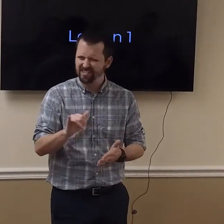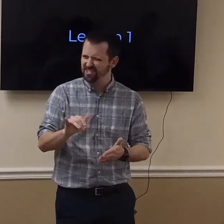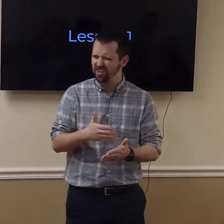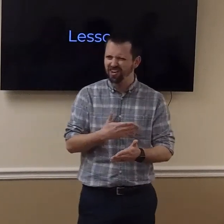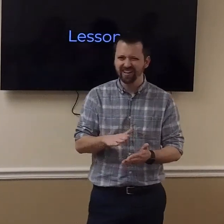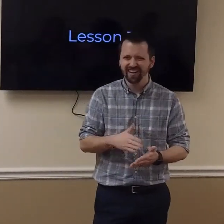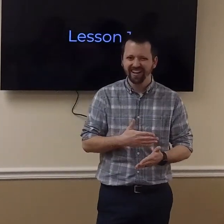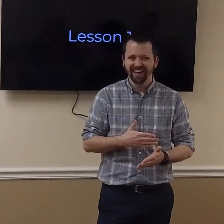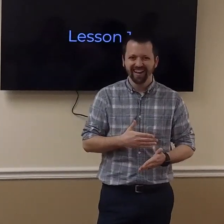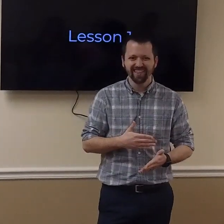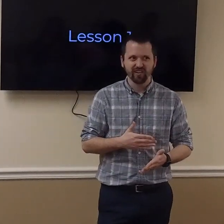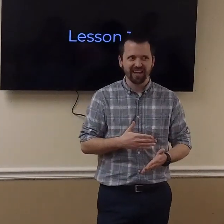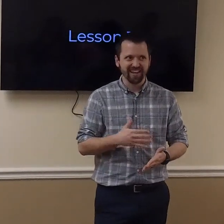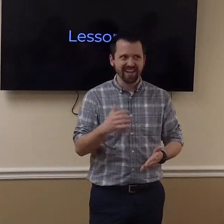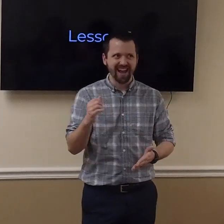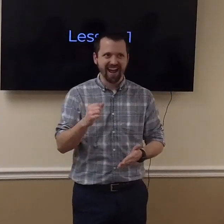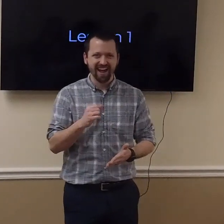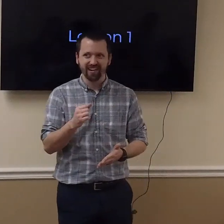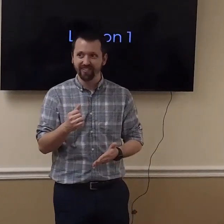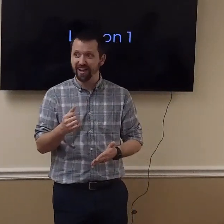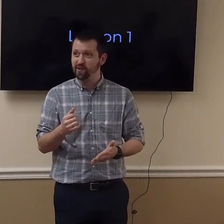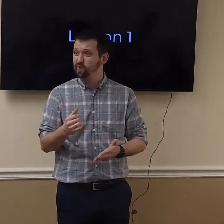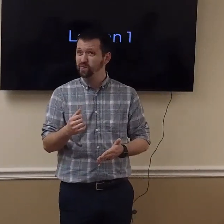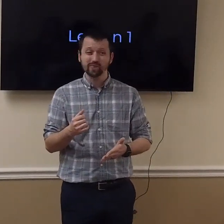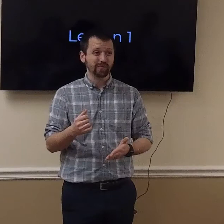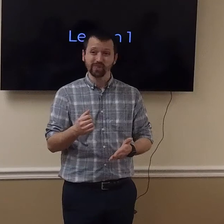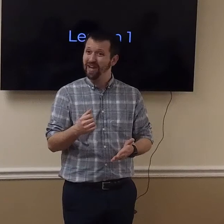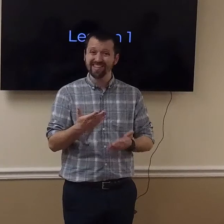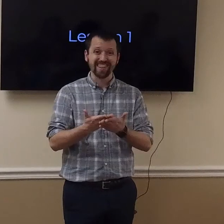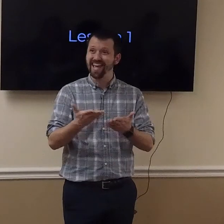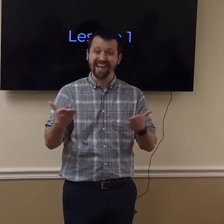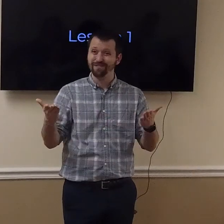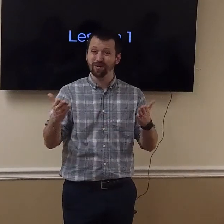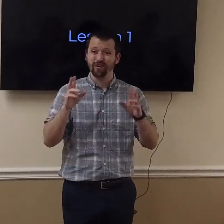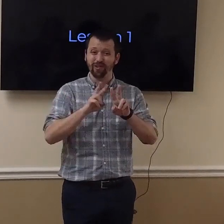a song? And they were like, yeah. And I'm like, it's a thing at funerals.